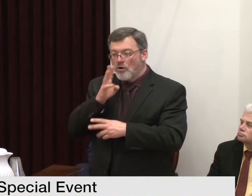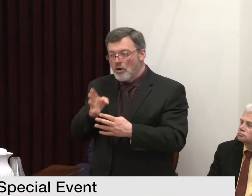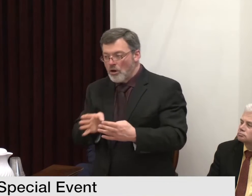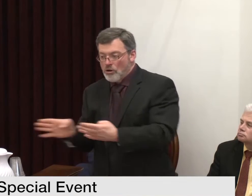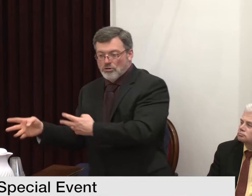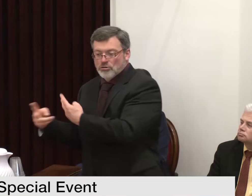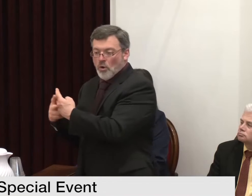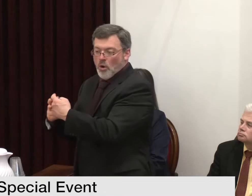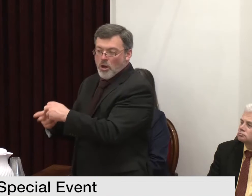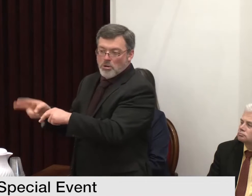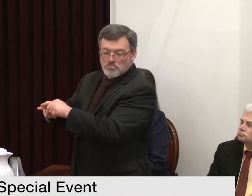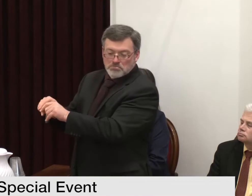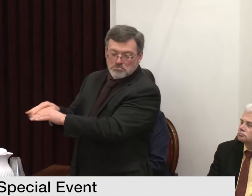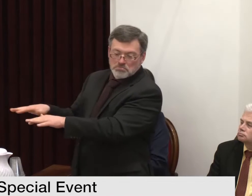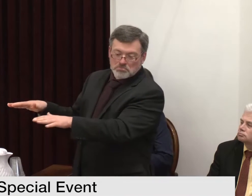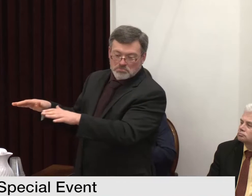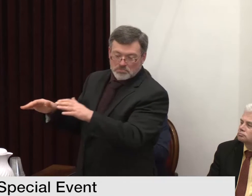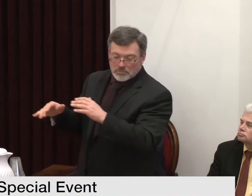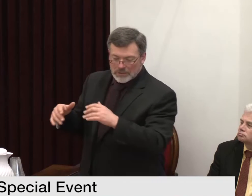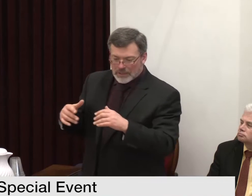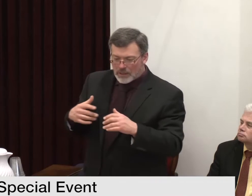similar strategies in these other regions.